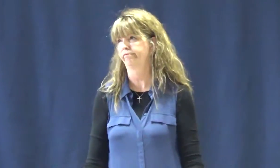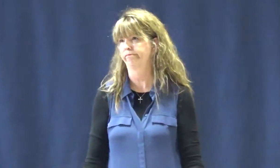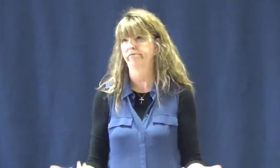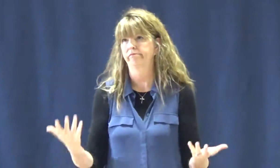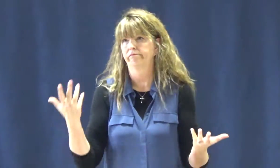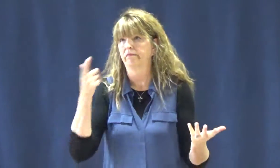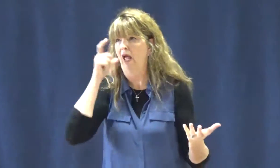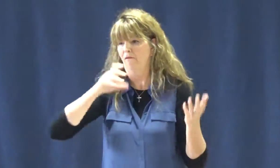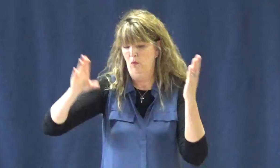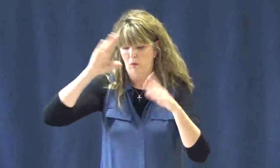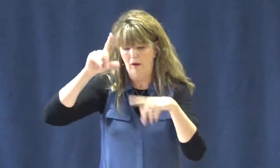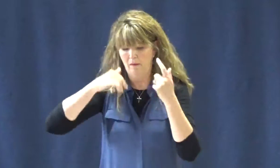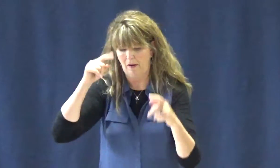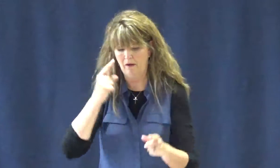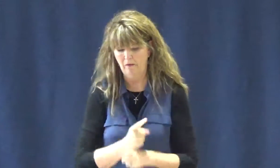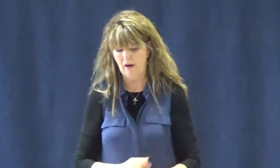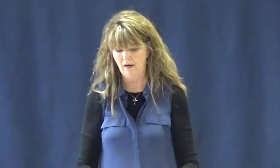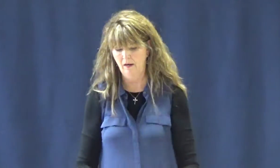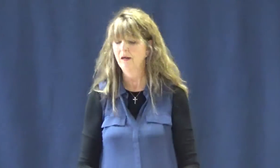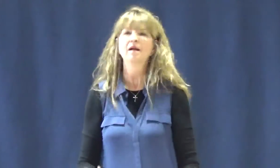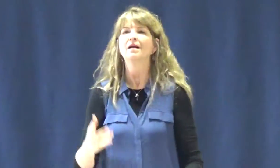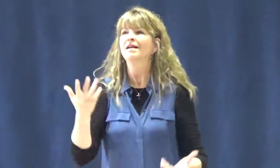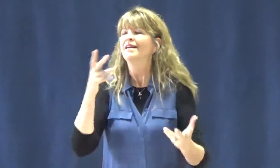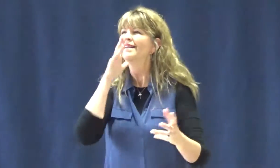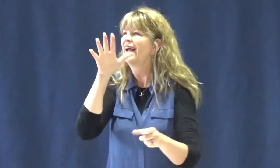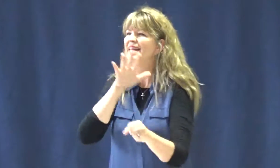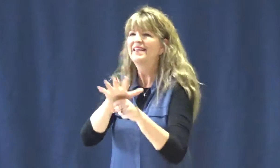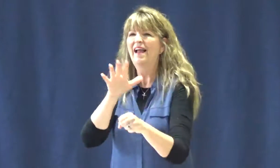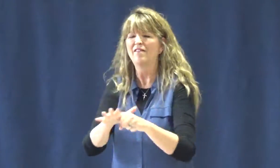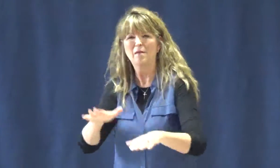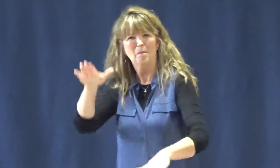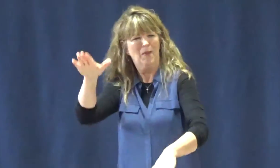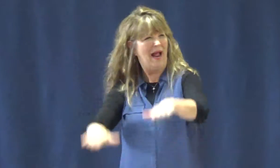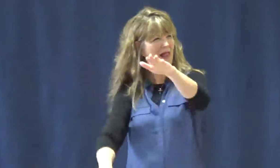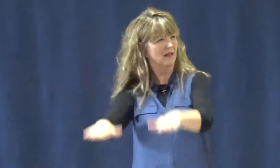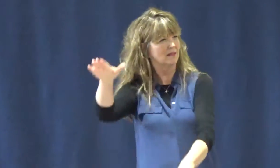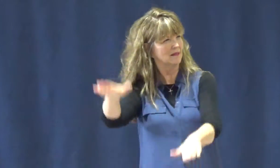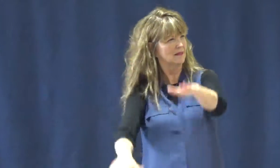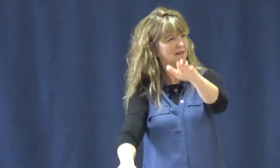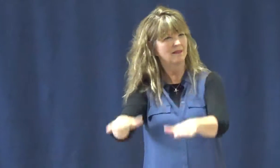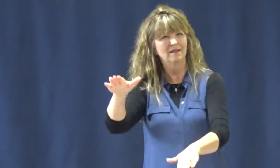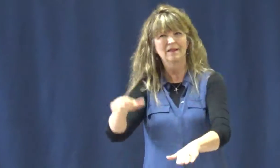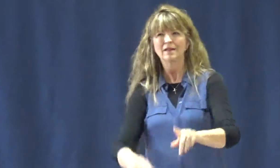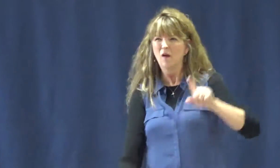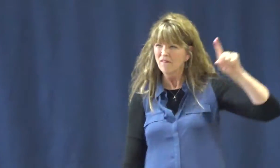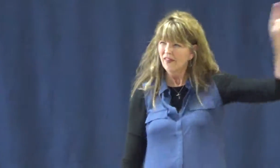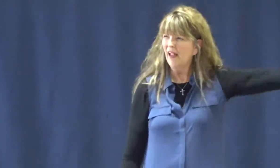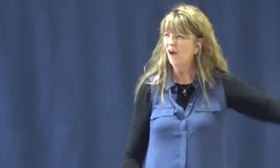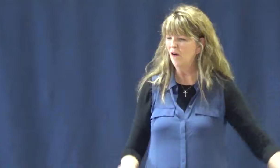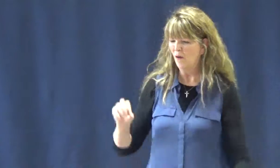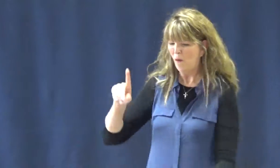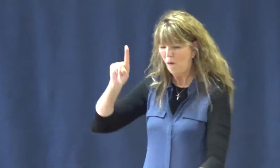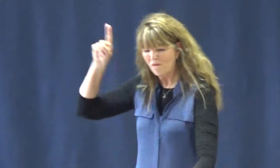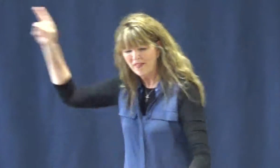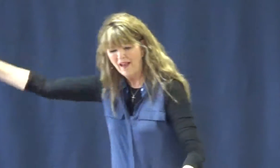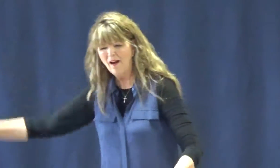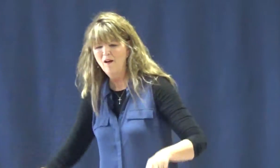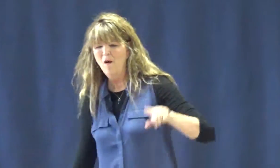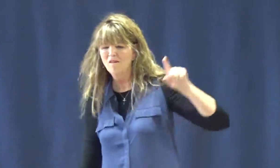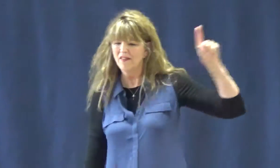cares? I don't need to worry about it. Well, there's not enough balance between the two. They're on